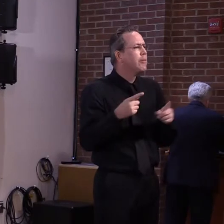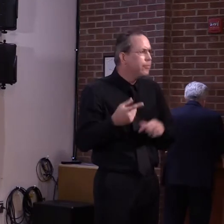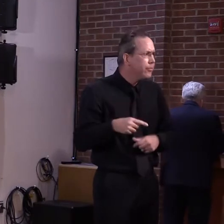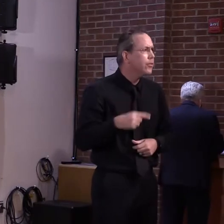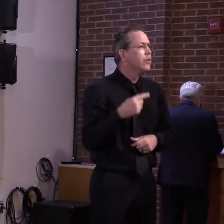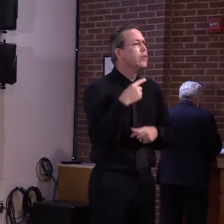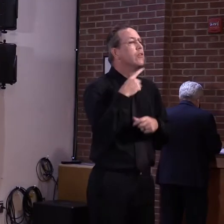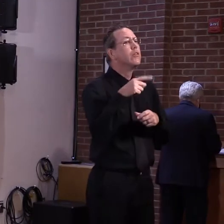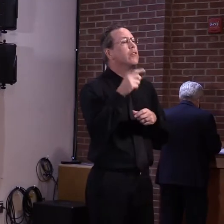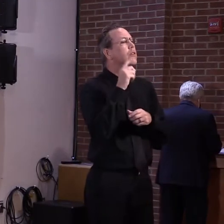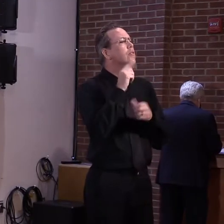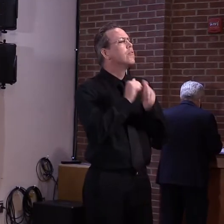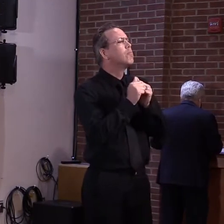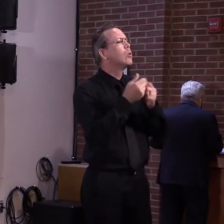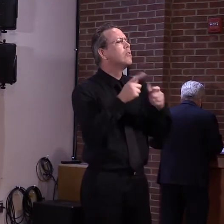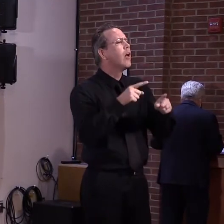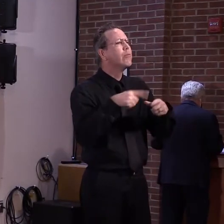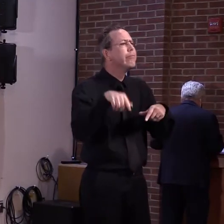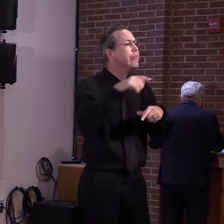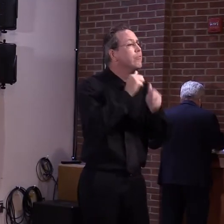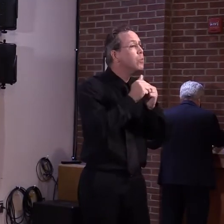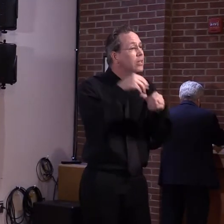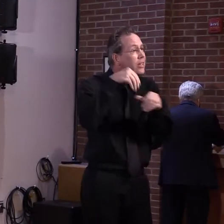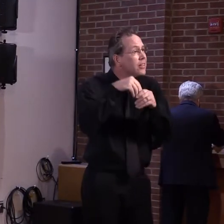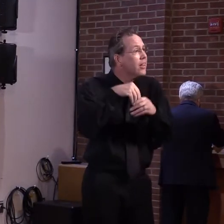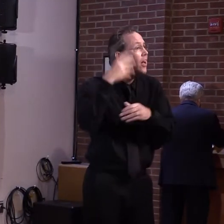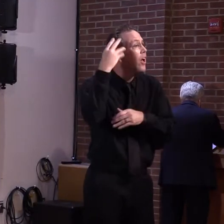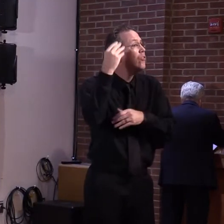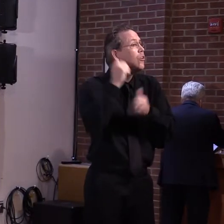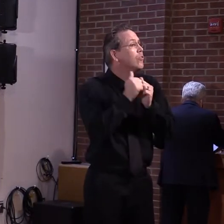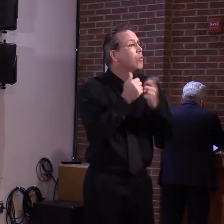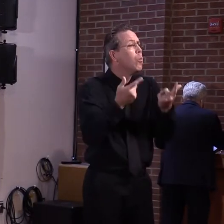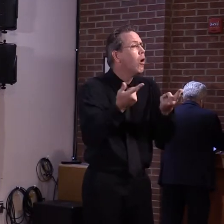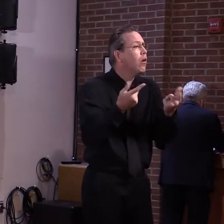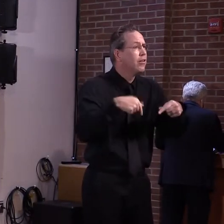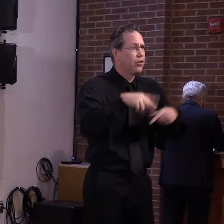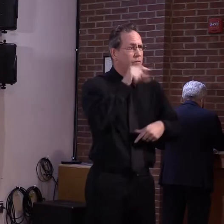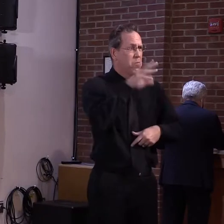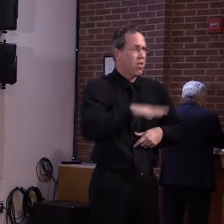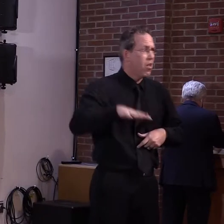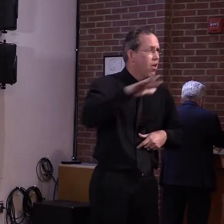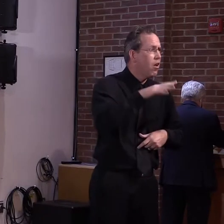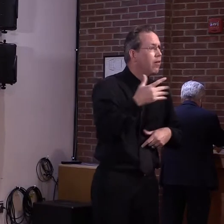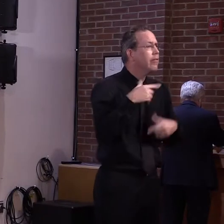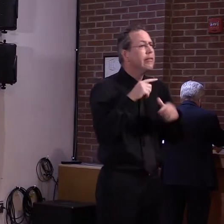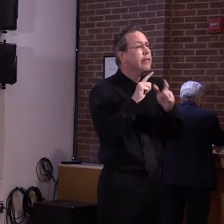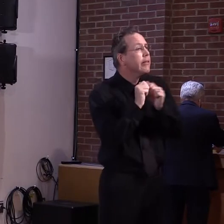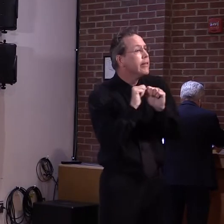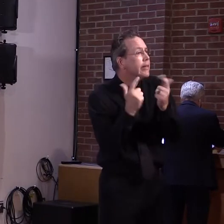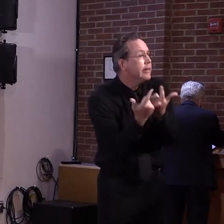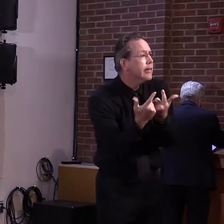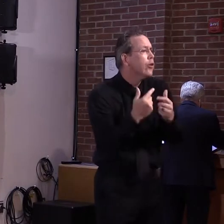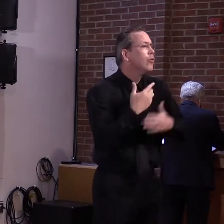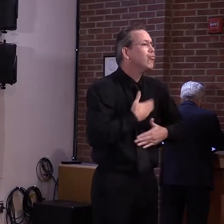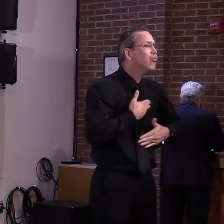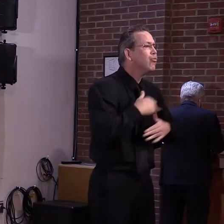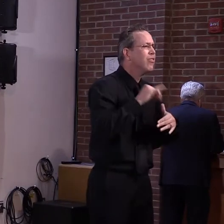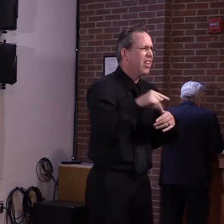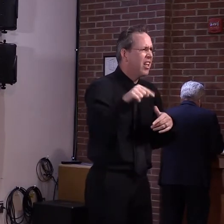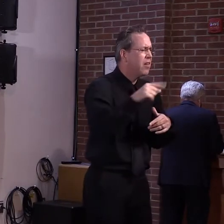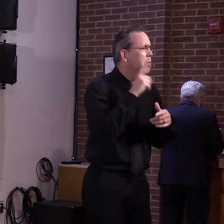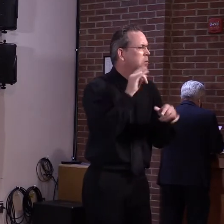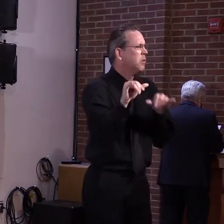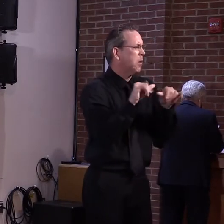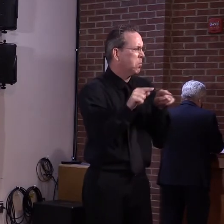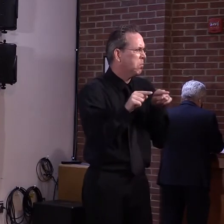guidance for both indoor and outdoor youth and adult clubs and leagues, which closely mirrors our school